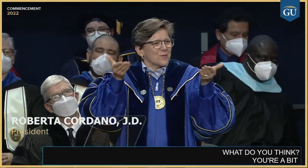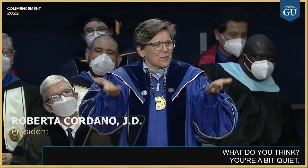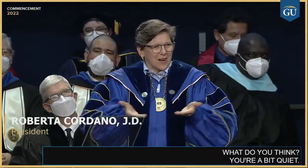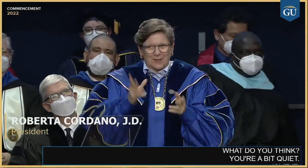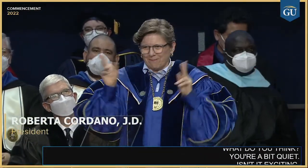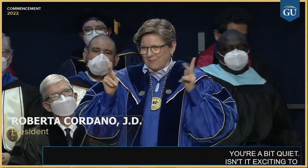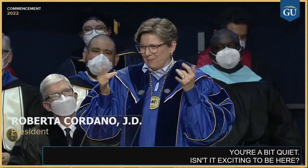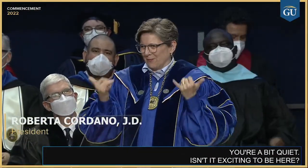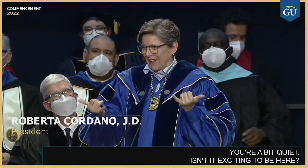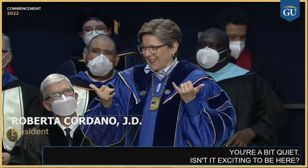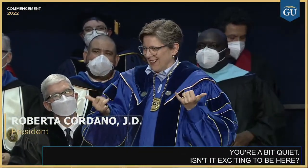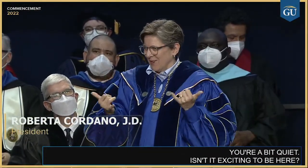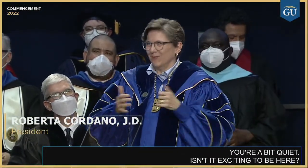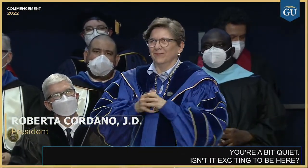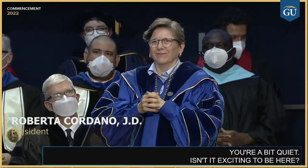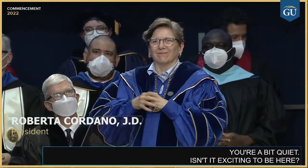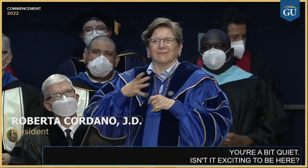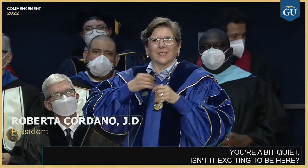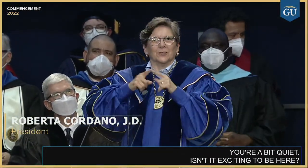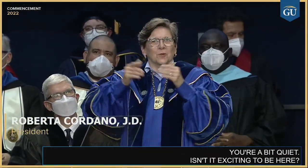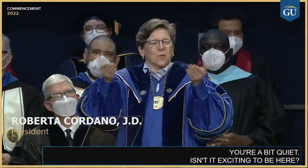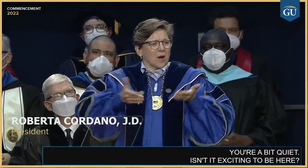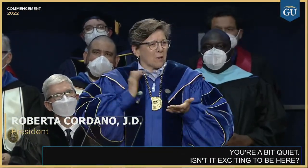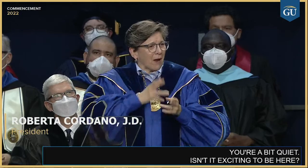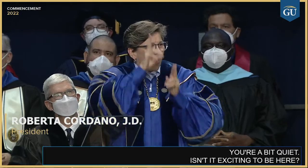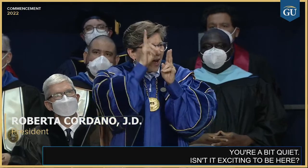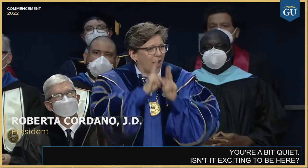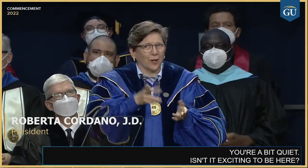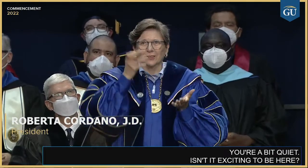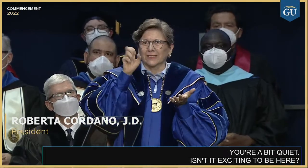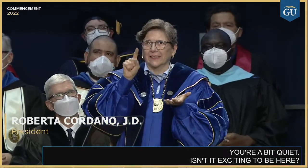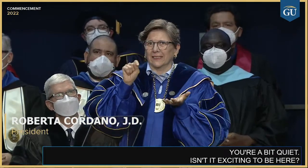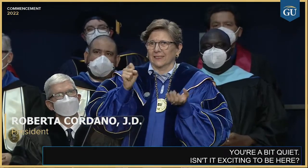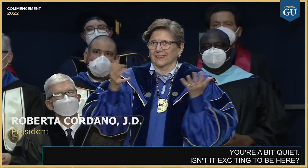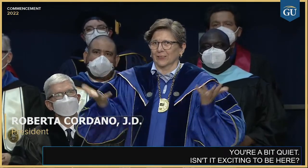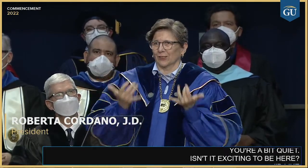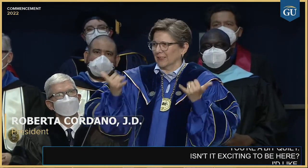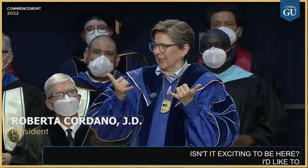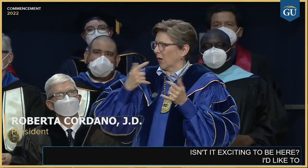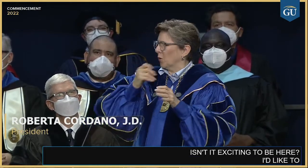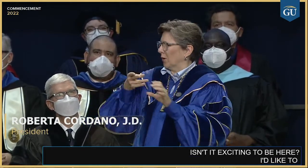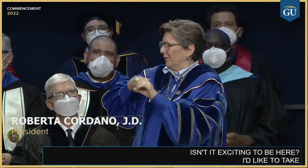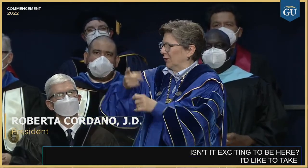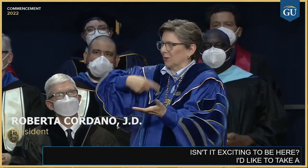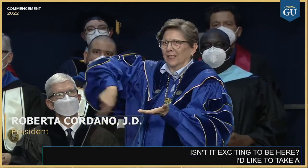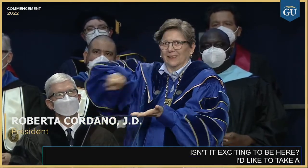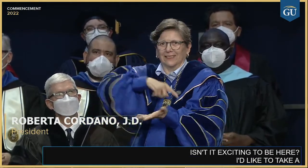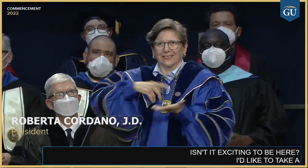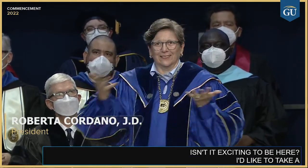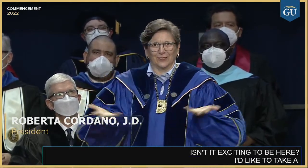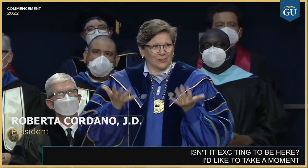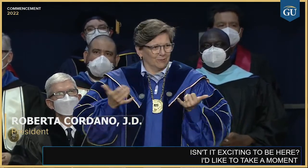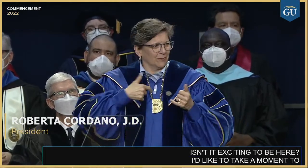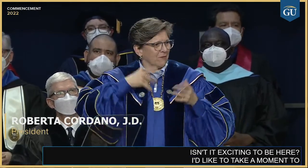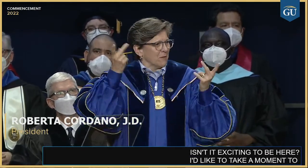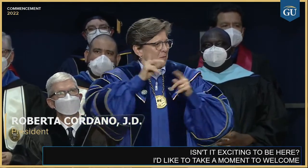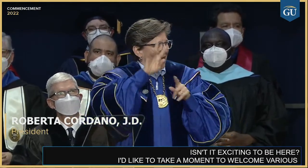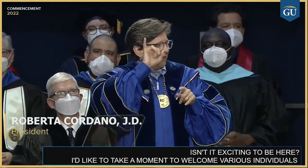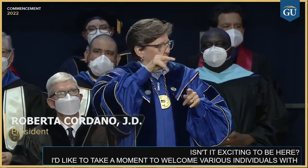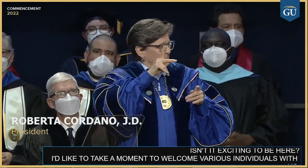I'd like to take a moment to welcome various individuals with us today. Welcome to our honored guests. Thank you all for joining us here today.